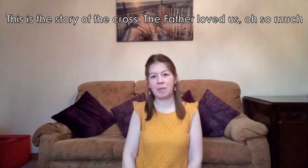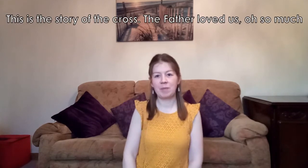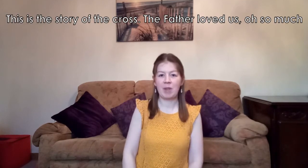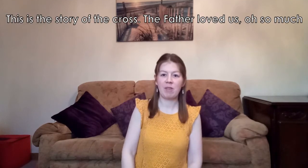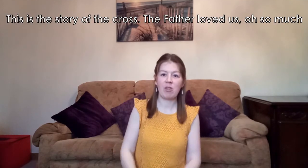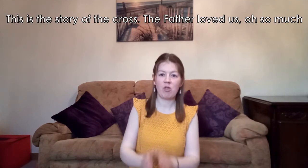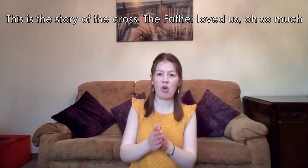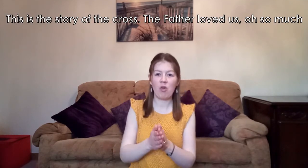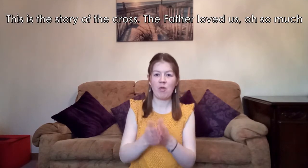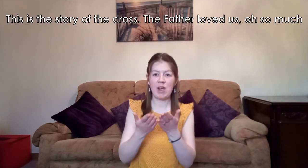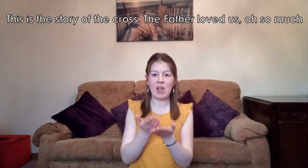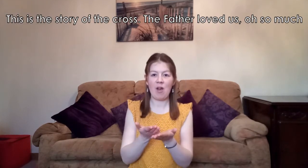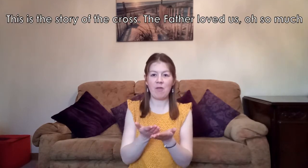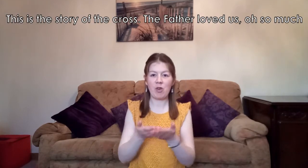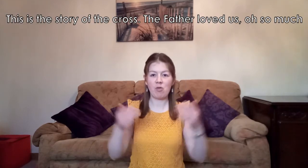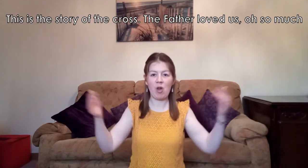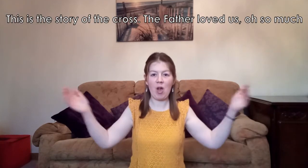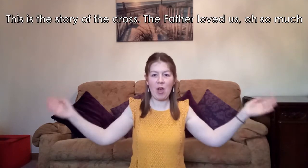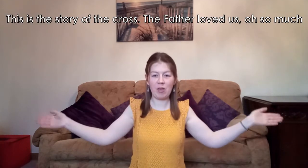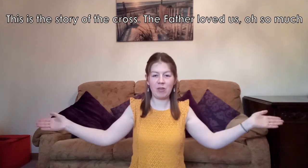This is the story of the cross.